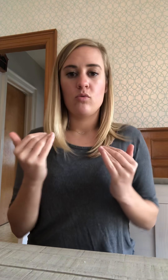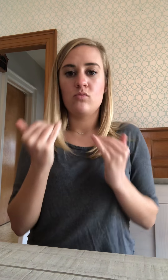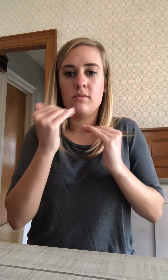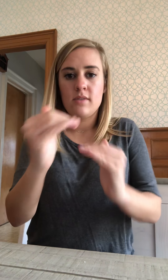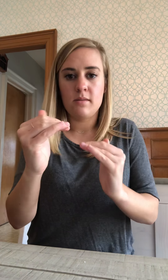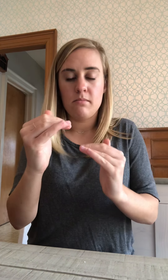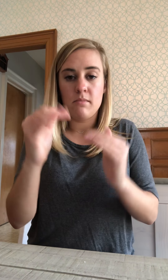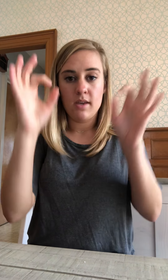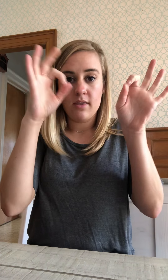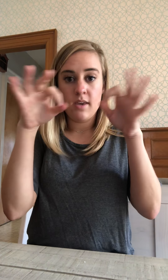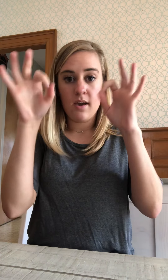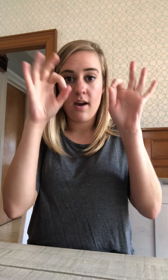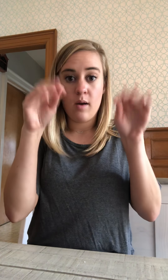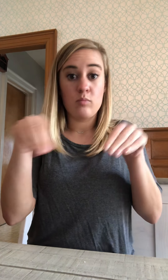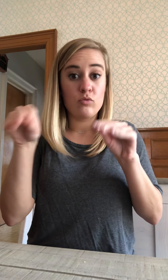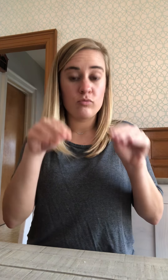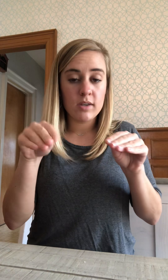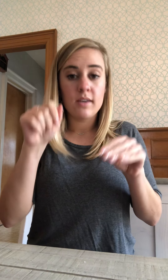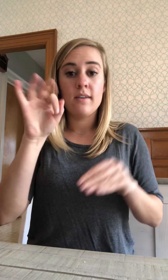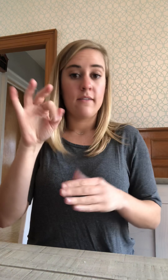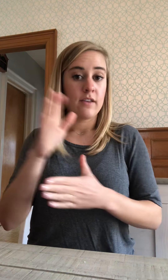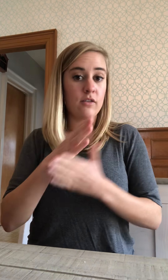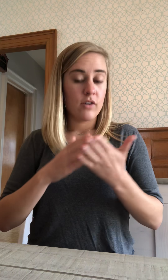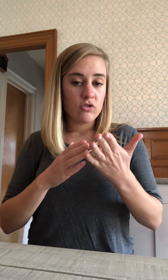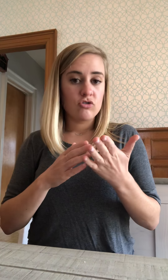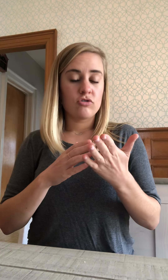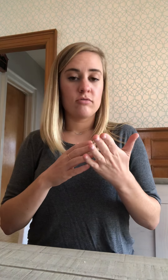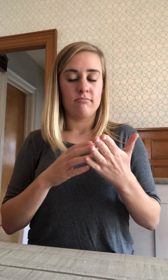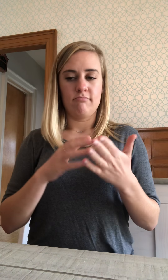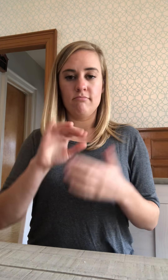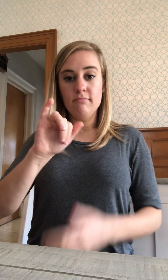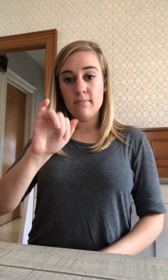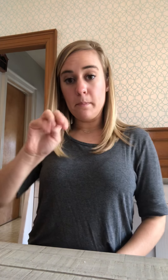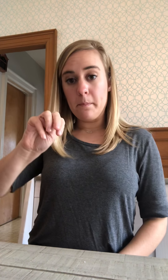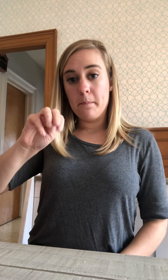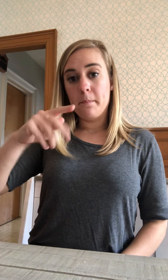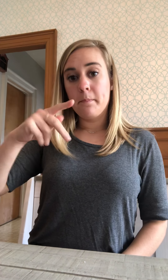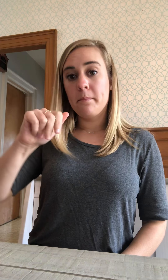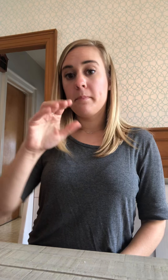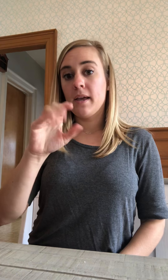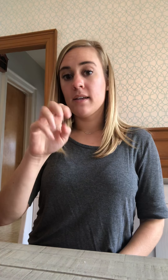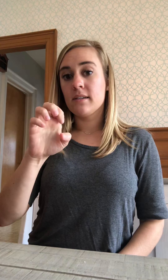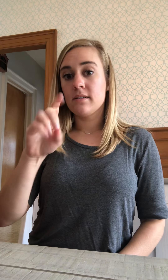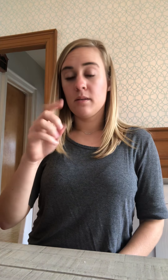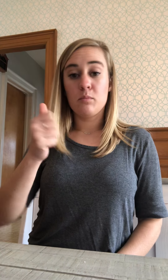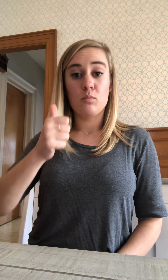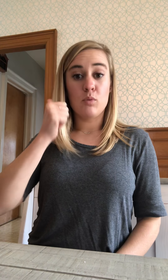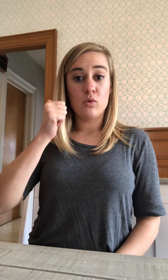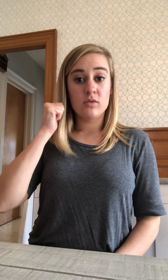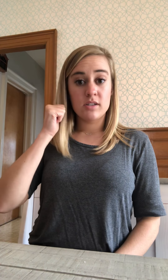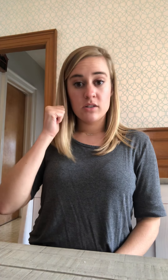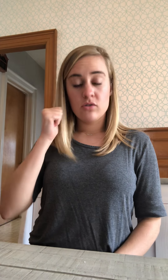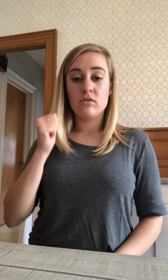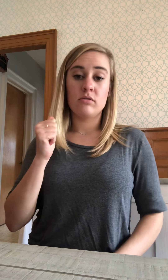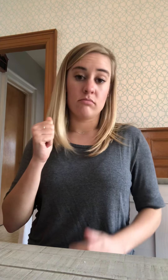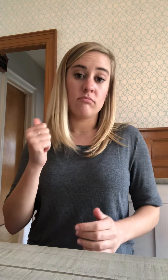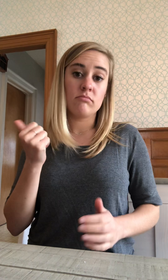but if these fractures are impacted posteriorly, which they often are, it can lead to a pretty